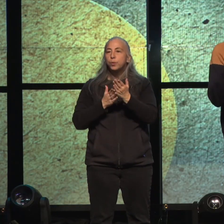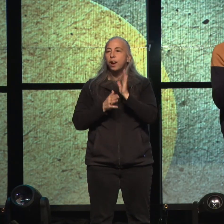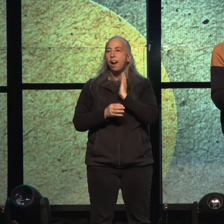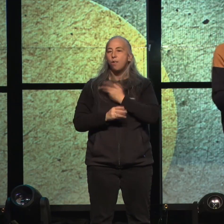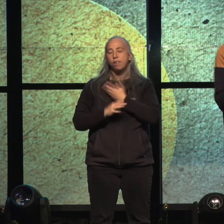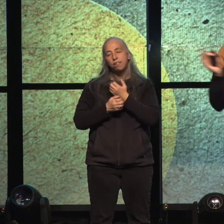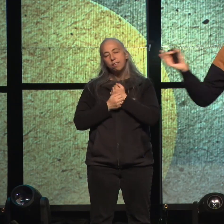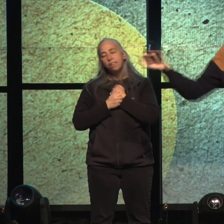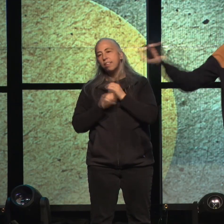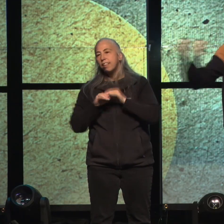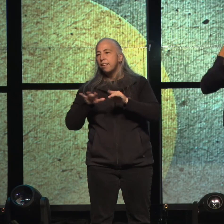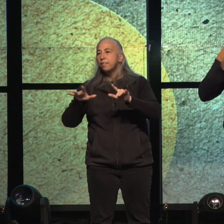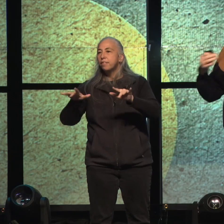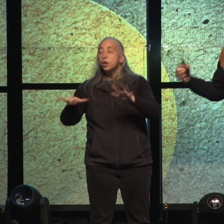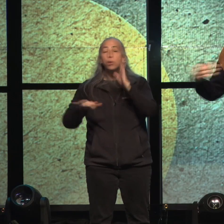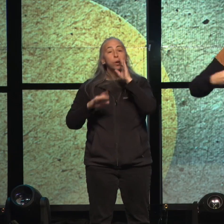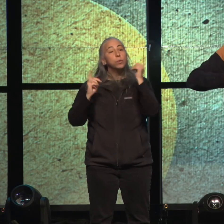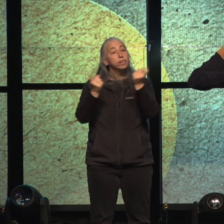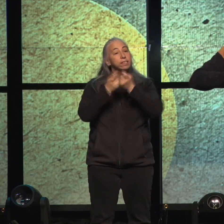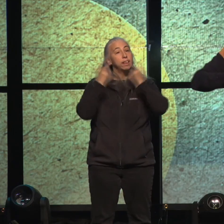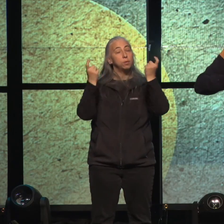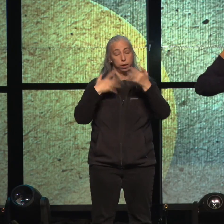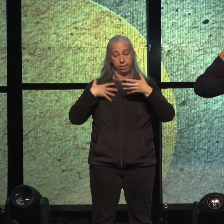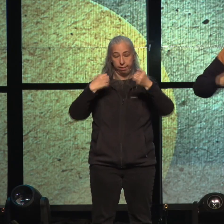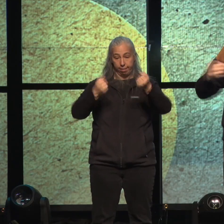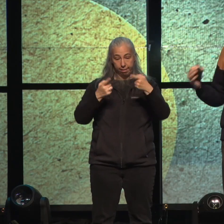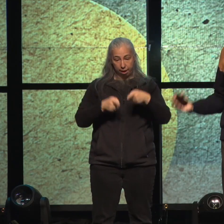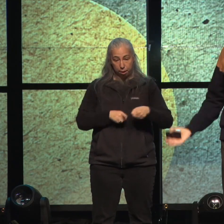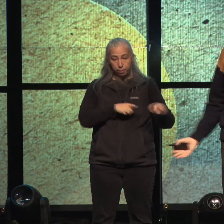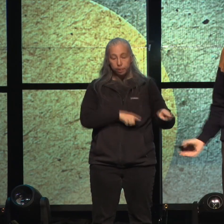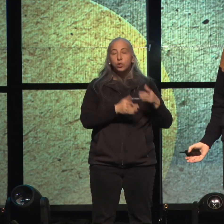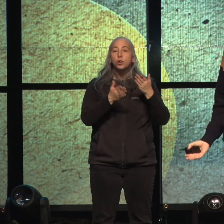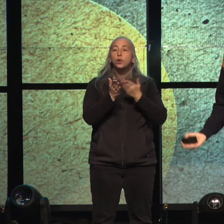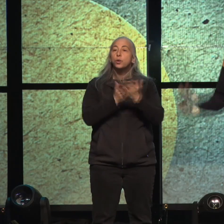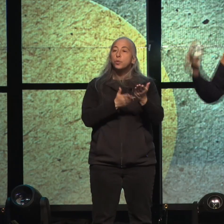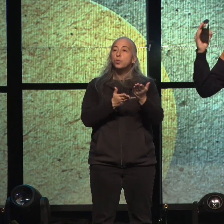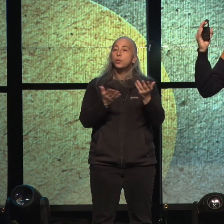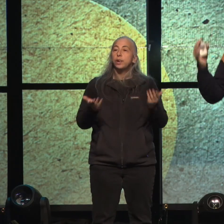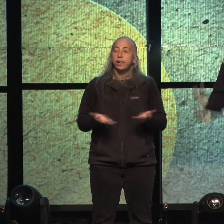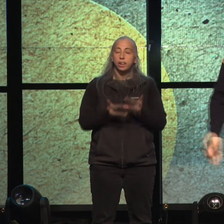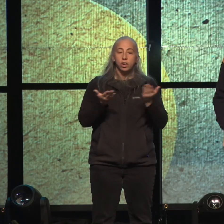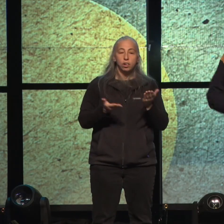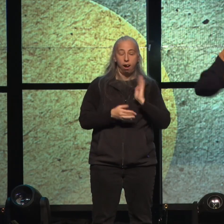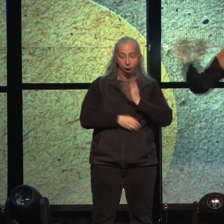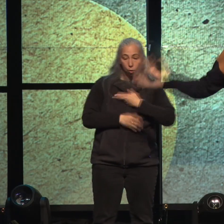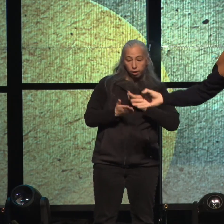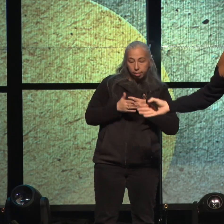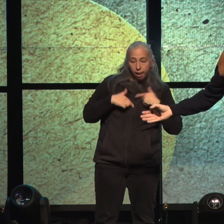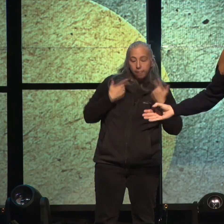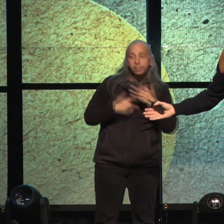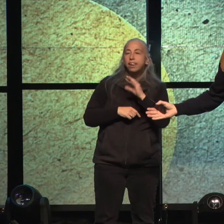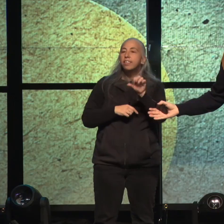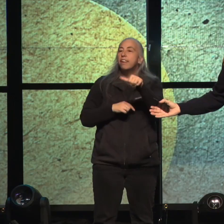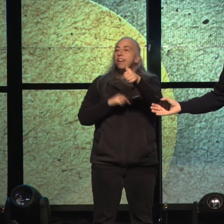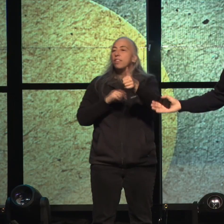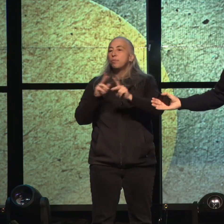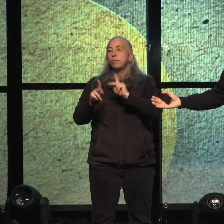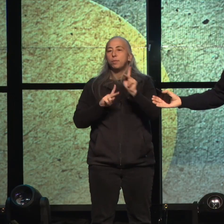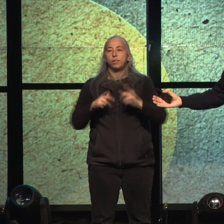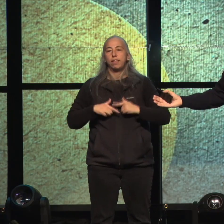the healing that takes place through the ministry of our church, of our own lives, and of the lives who are marginalized, and we will celebrate that regardless of the